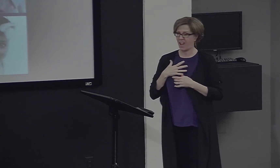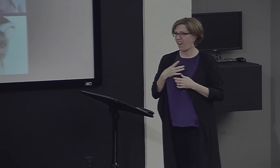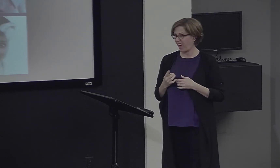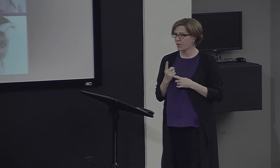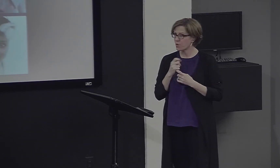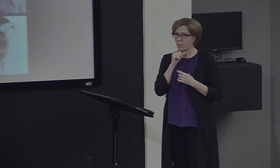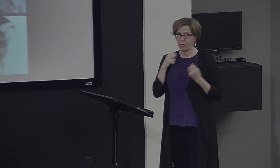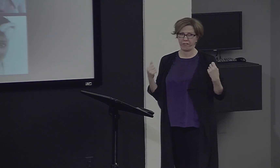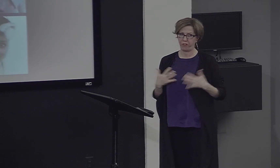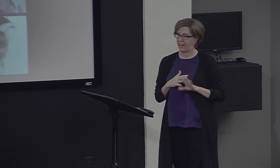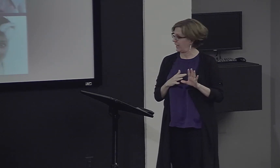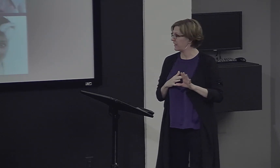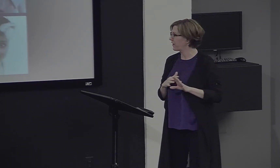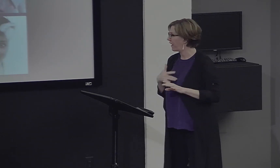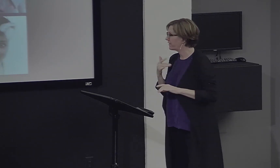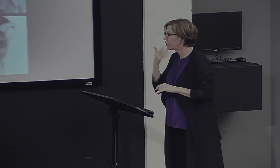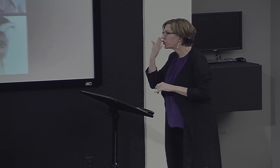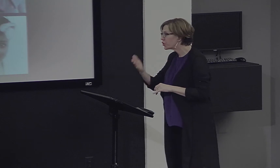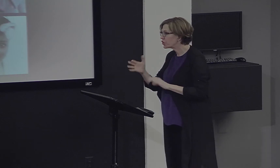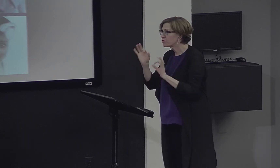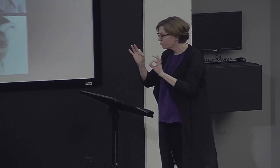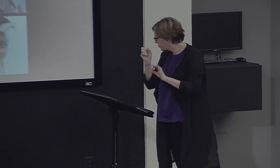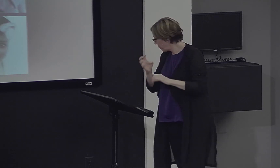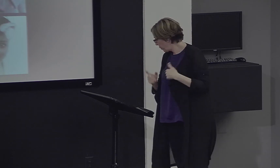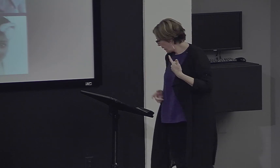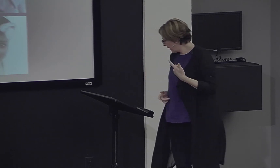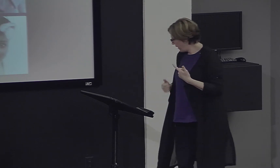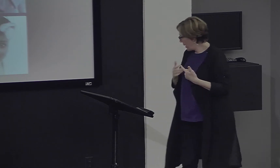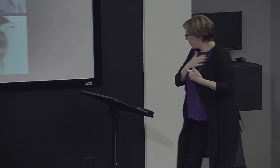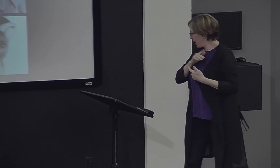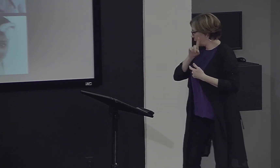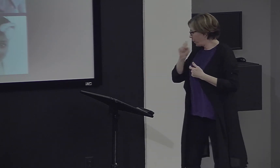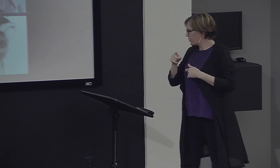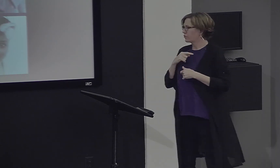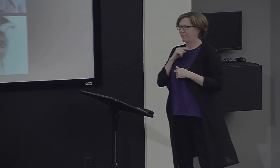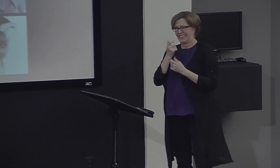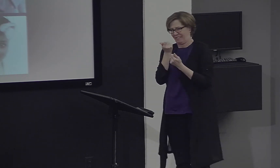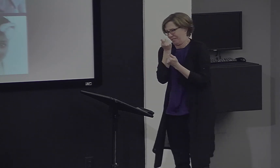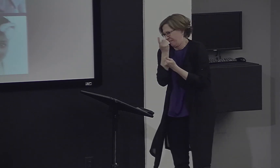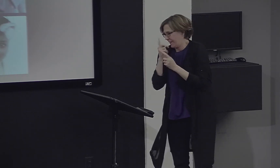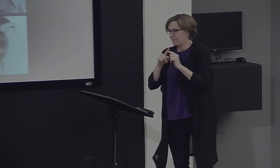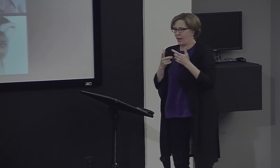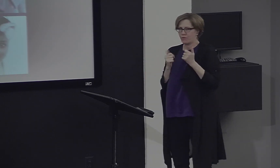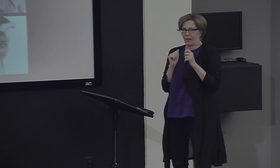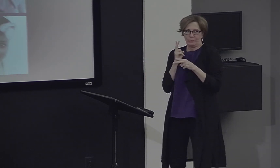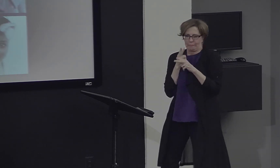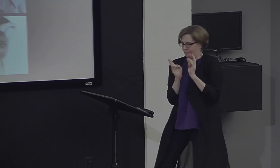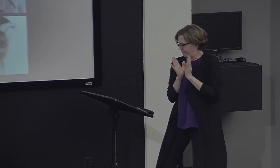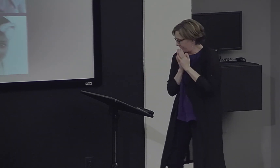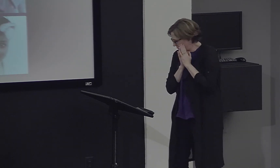it. No, I have to say, I like the worms. I'm not afraid of them. And so let's open up that can of